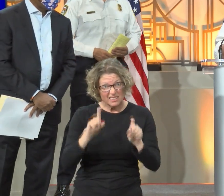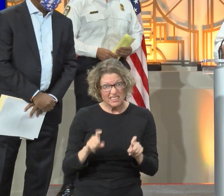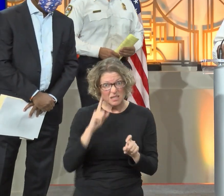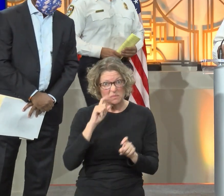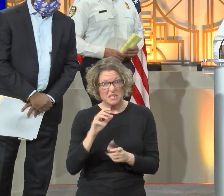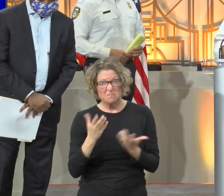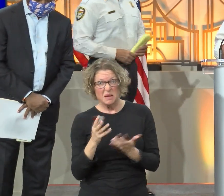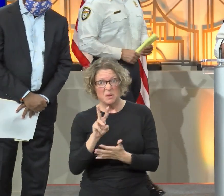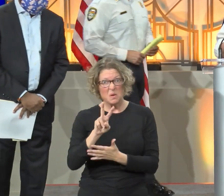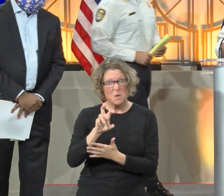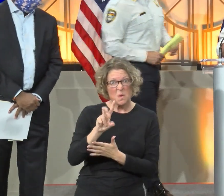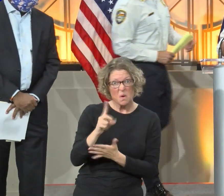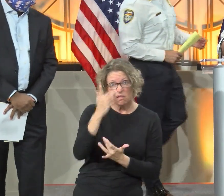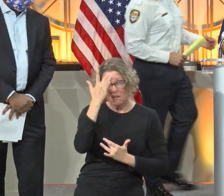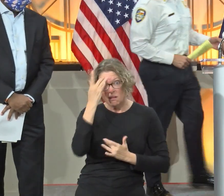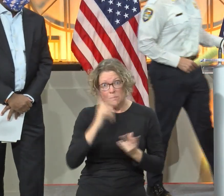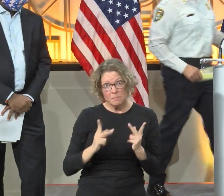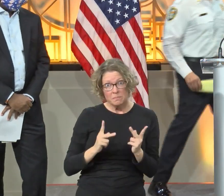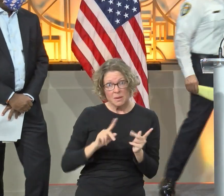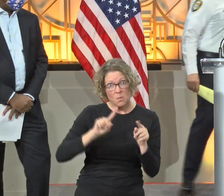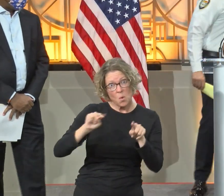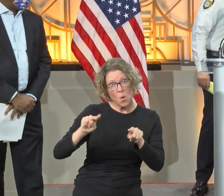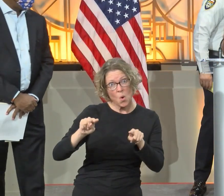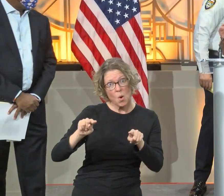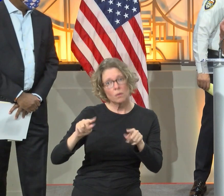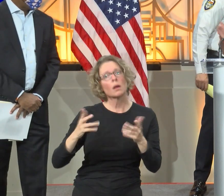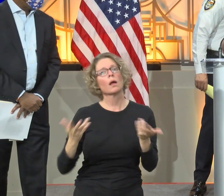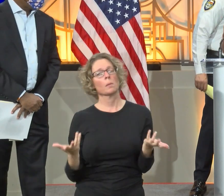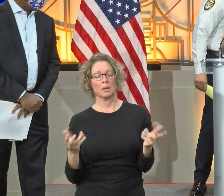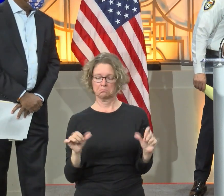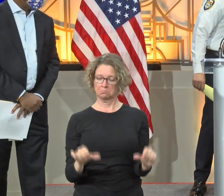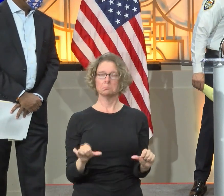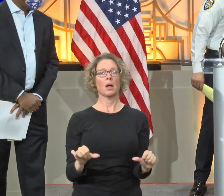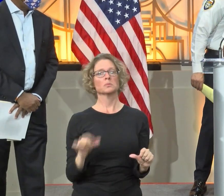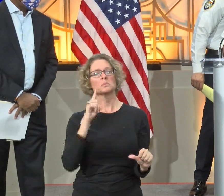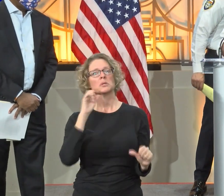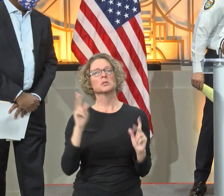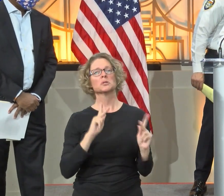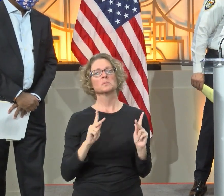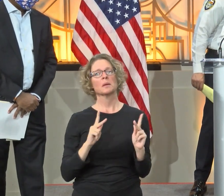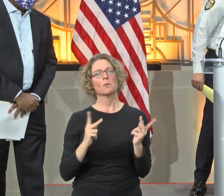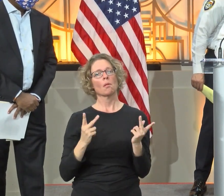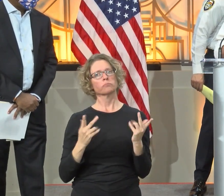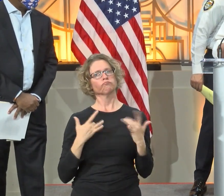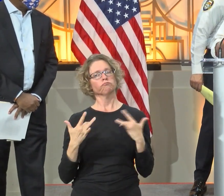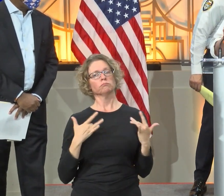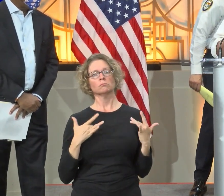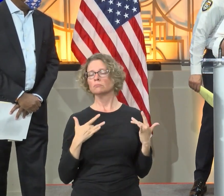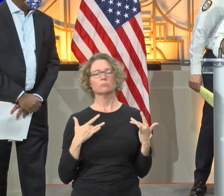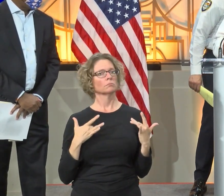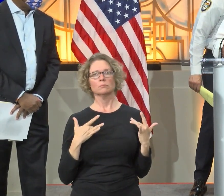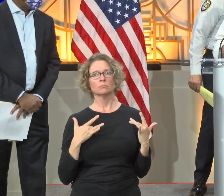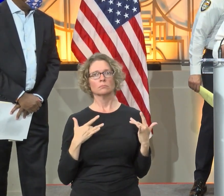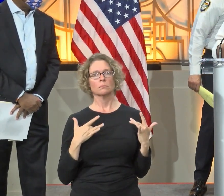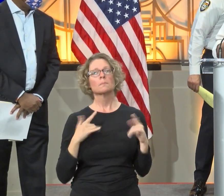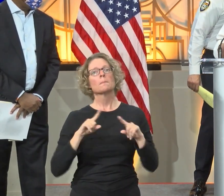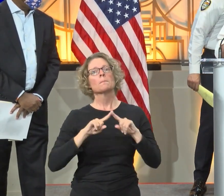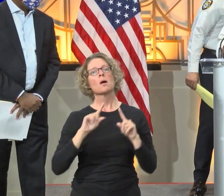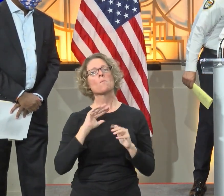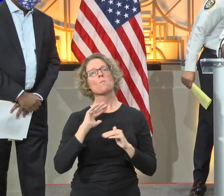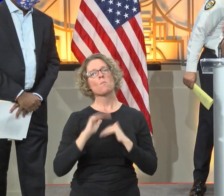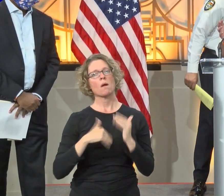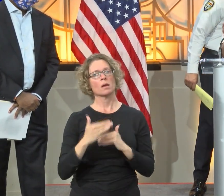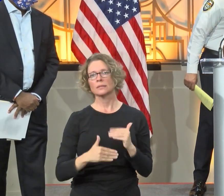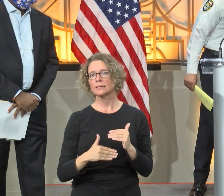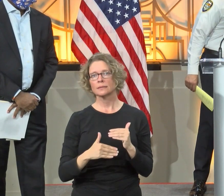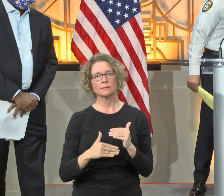may be going there? And while people who have COVID may be going there because they're concerned and stuff, when you go through, the processes are such that you